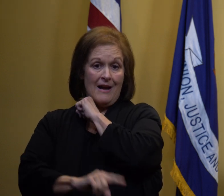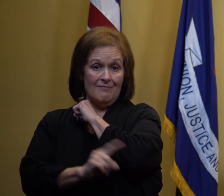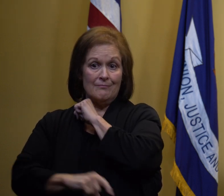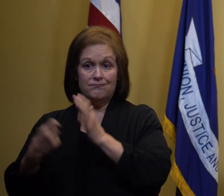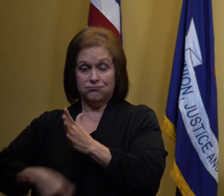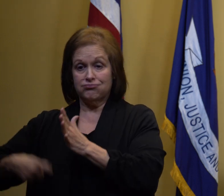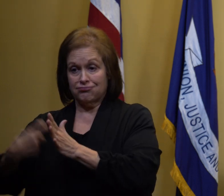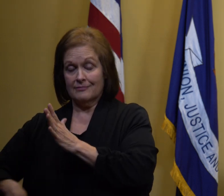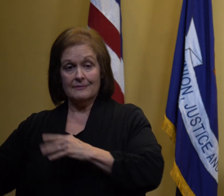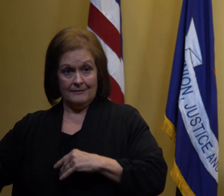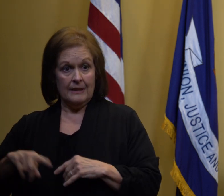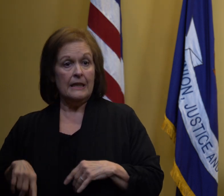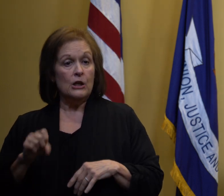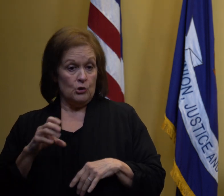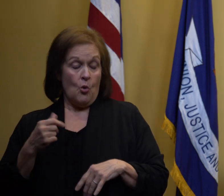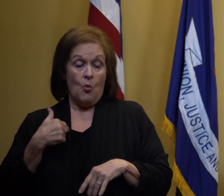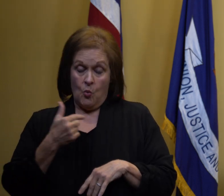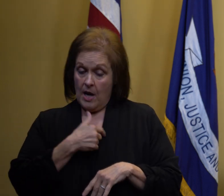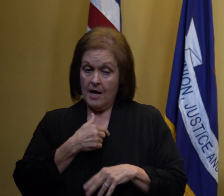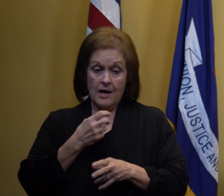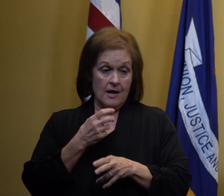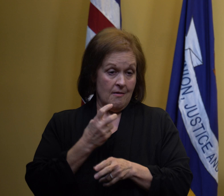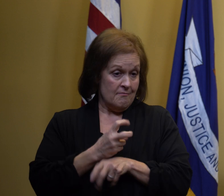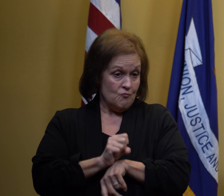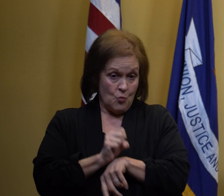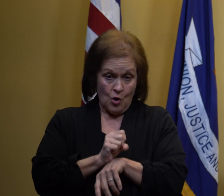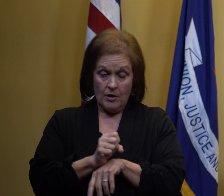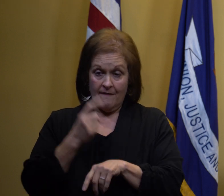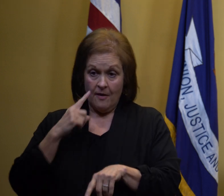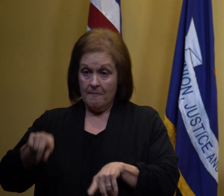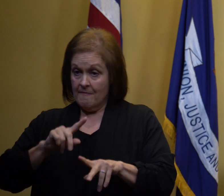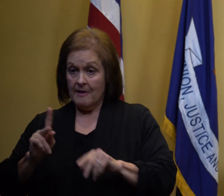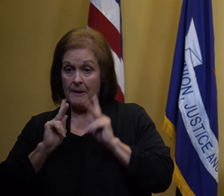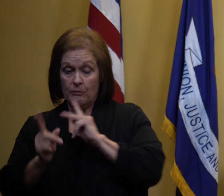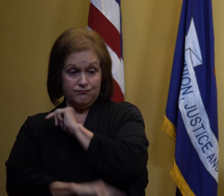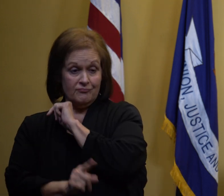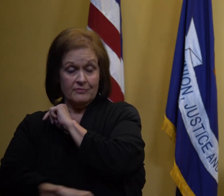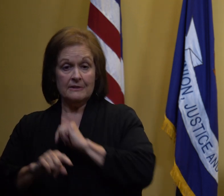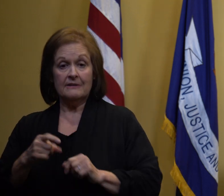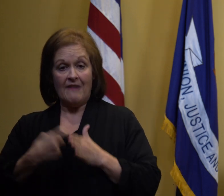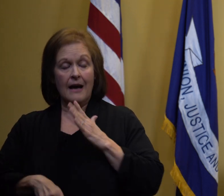again, very aggressively working there. And at this rate, the department may exceed